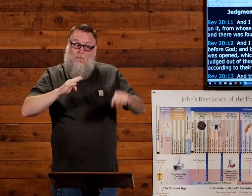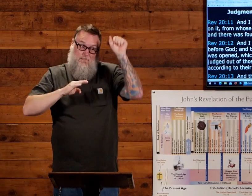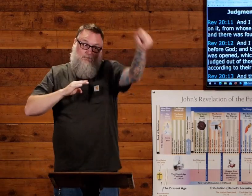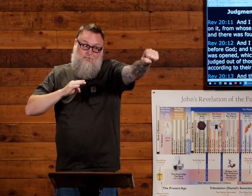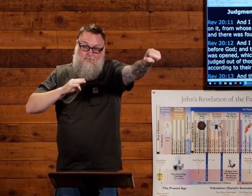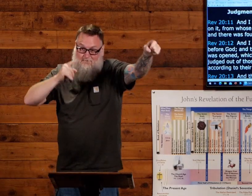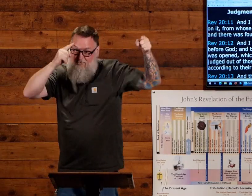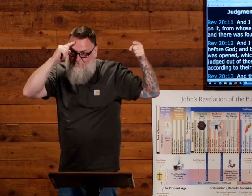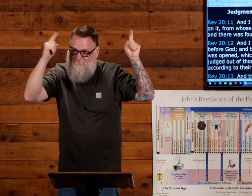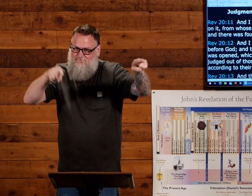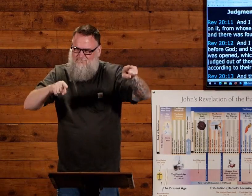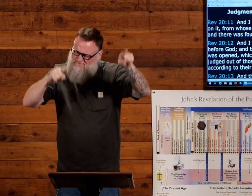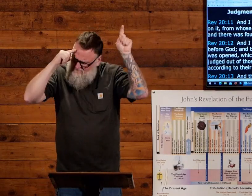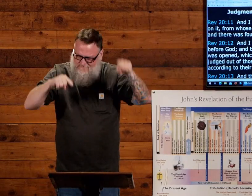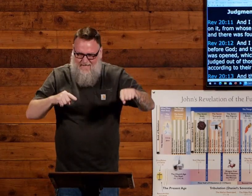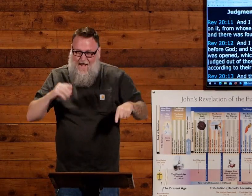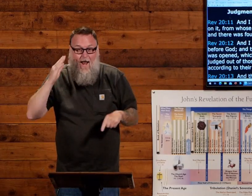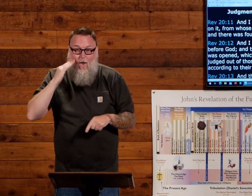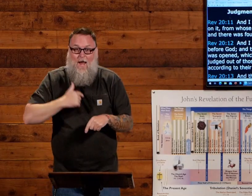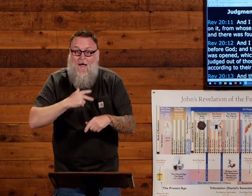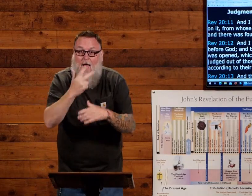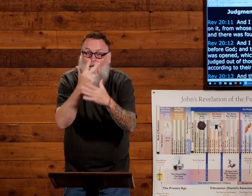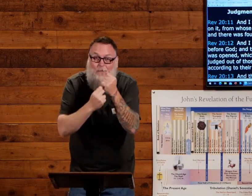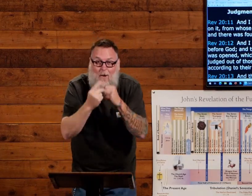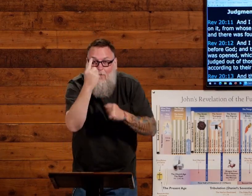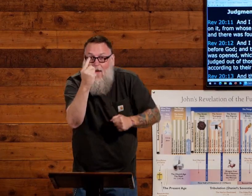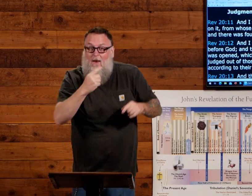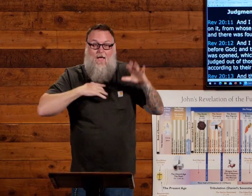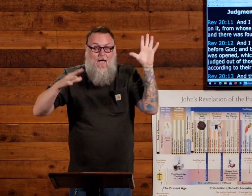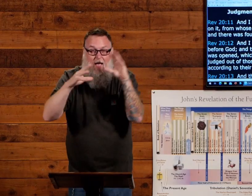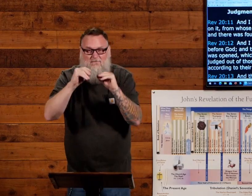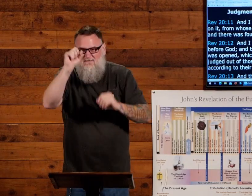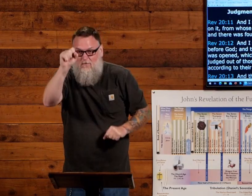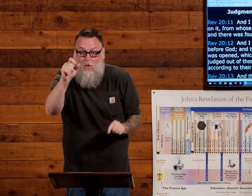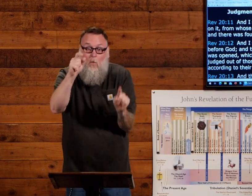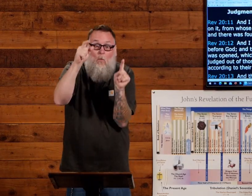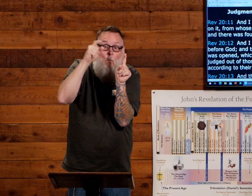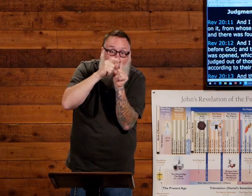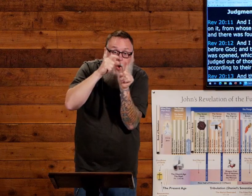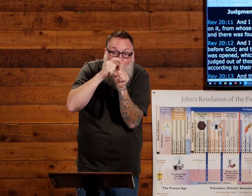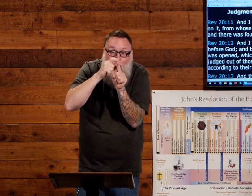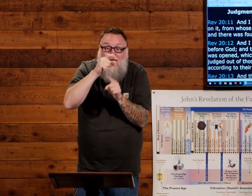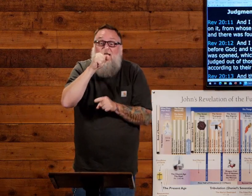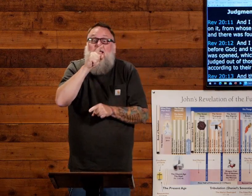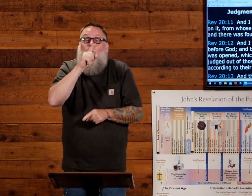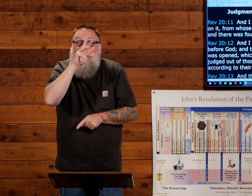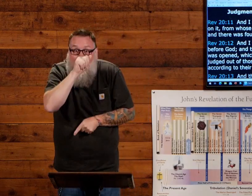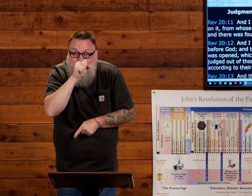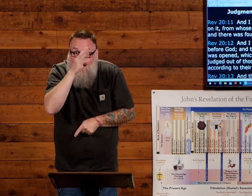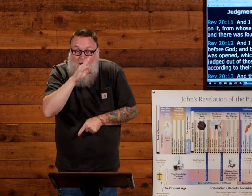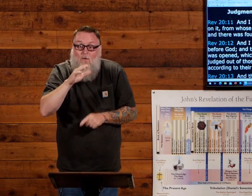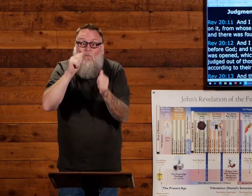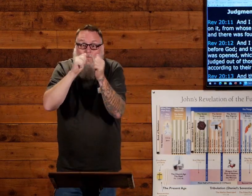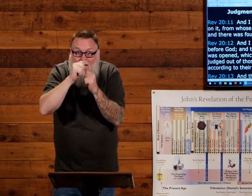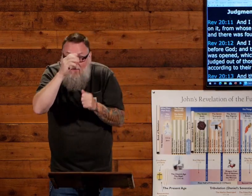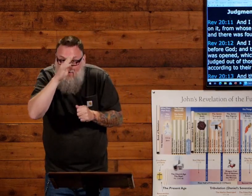Meaning Jesus himself was God. I agree. 3 in 1. The Word was